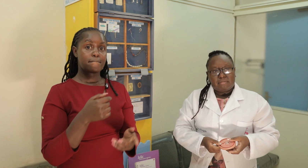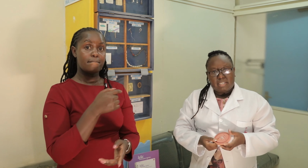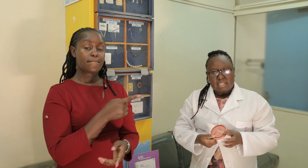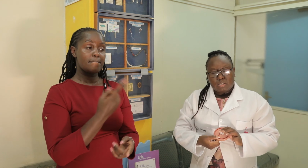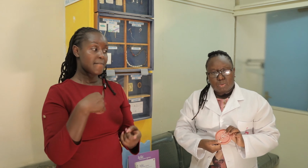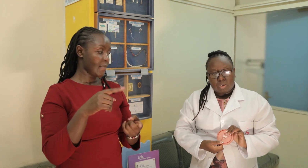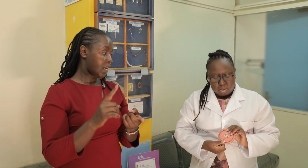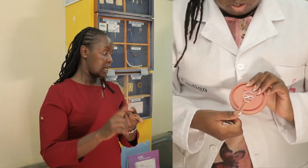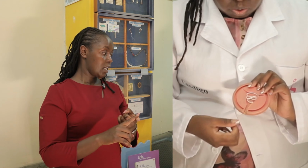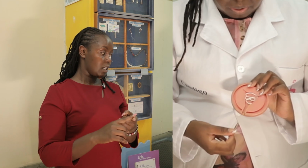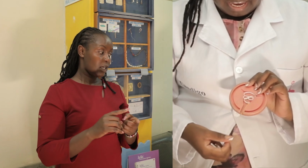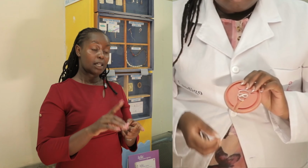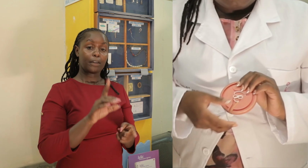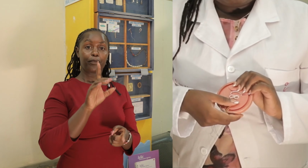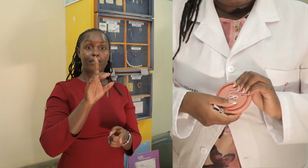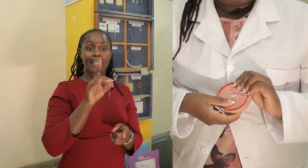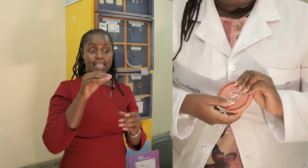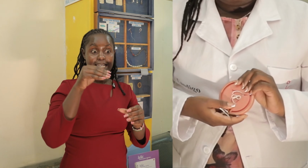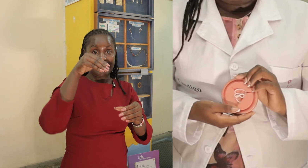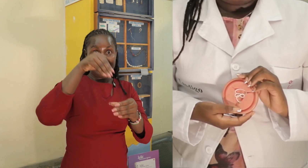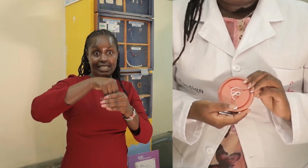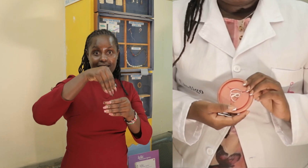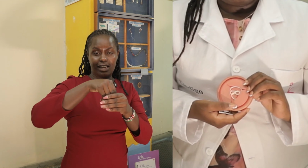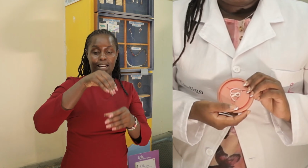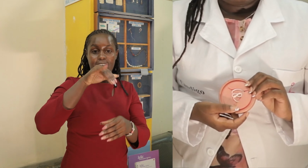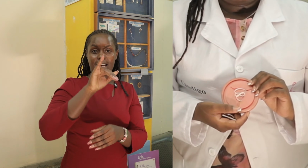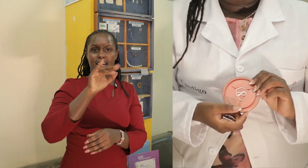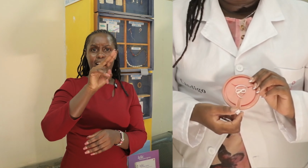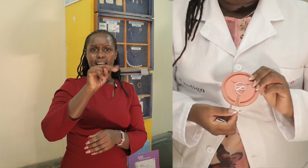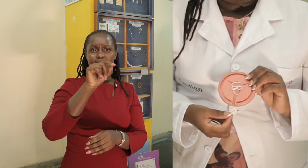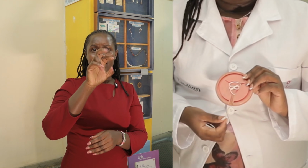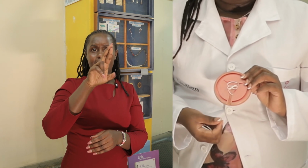intrauterine devices. We have different types.